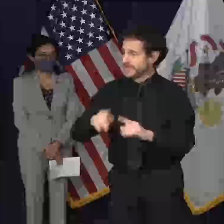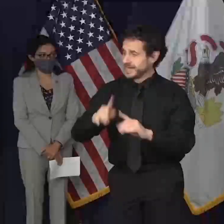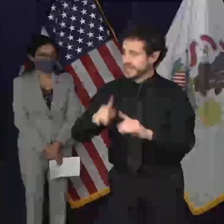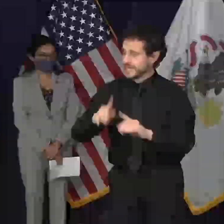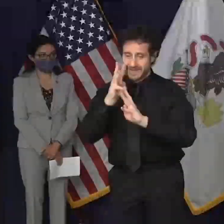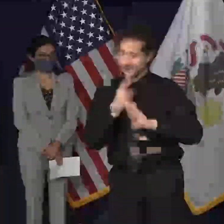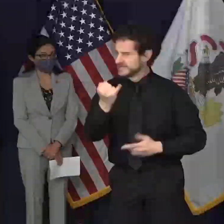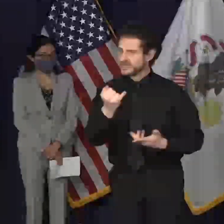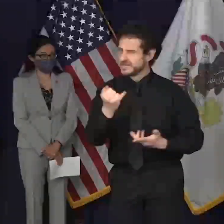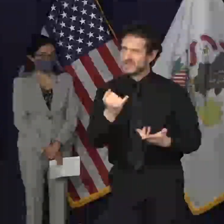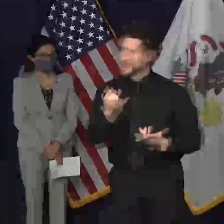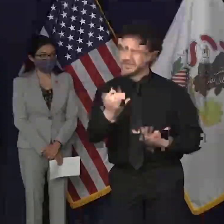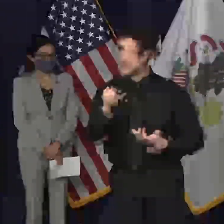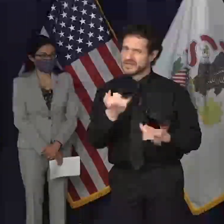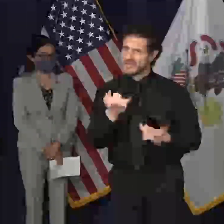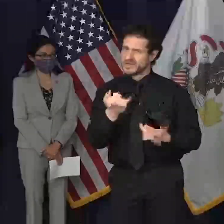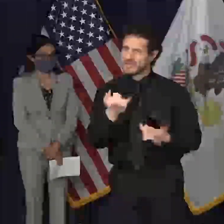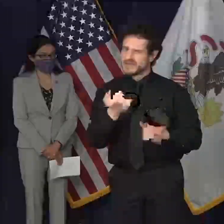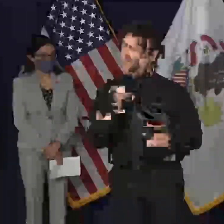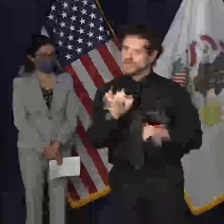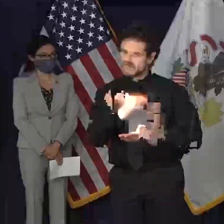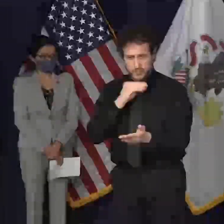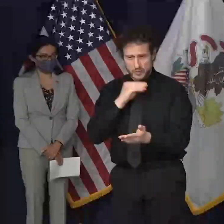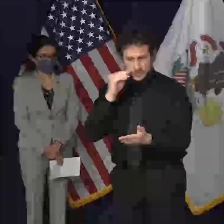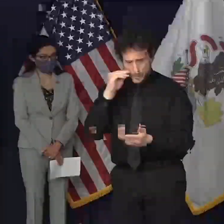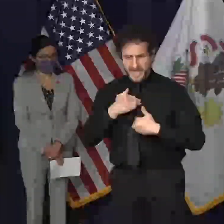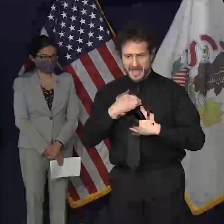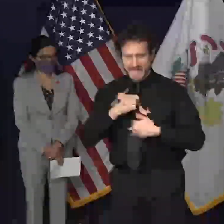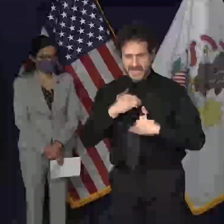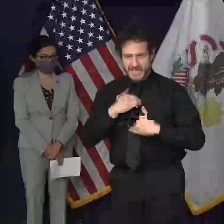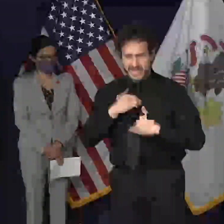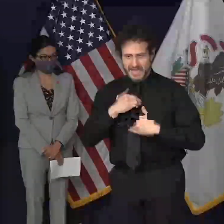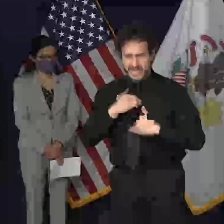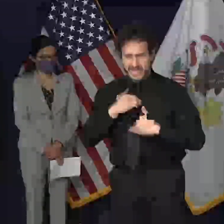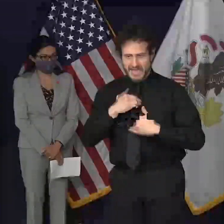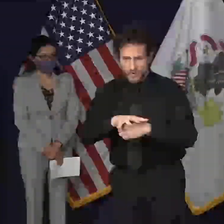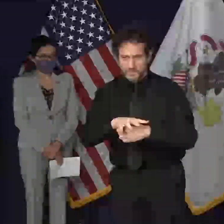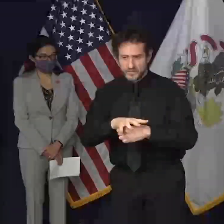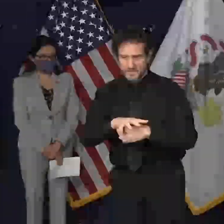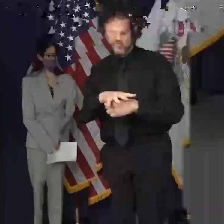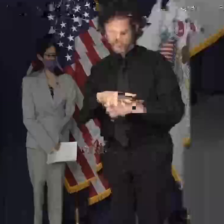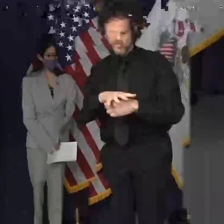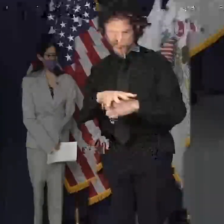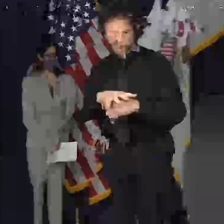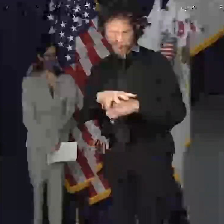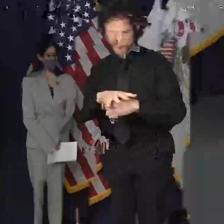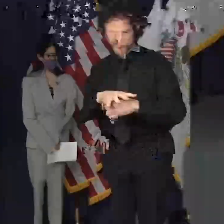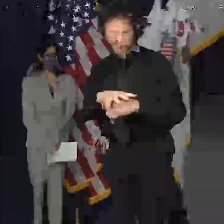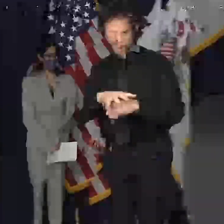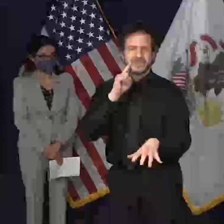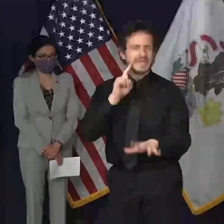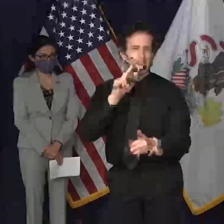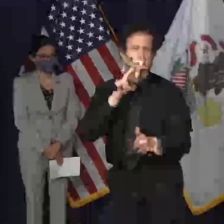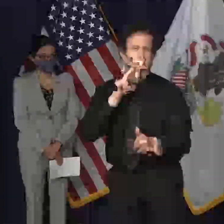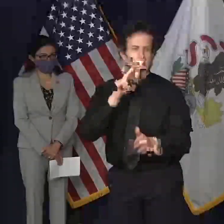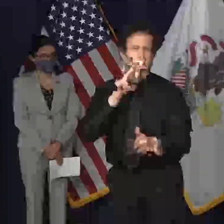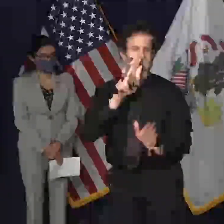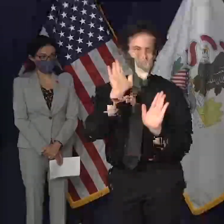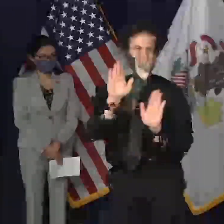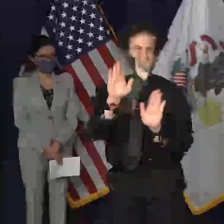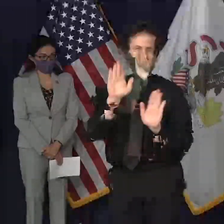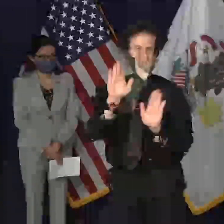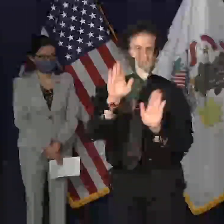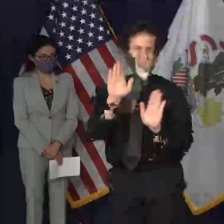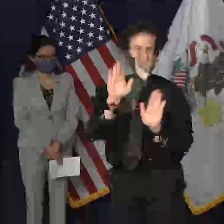that there's an infection in one of these congregate settings, thinking that it doesn't have any effect on the community. So no, we're not